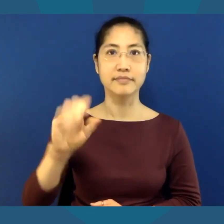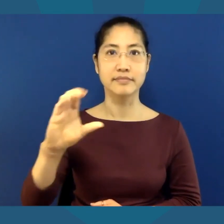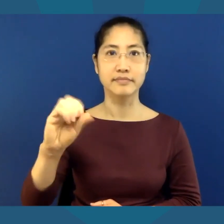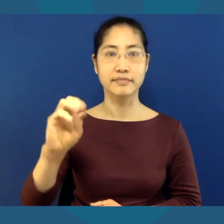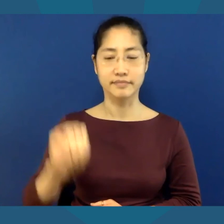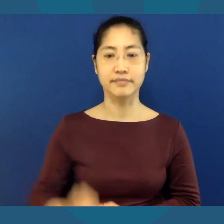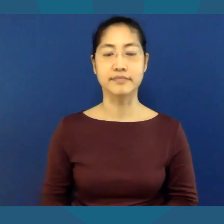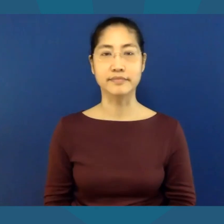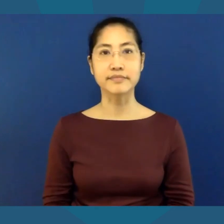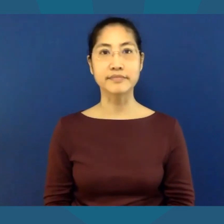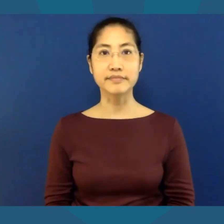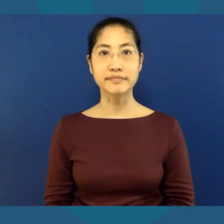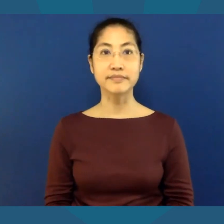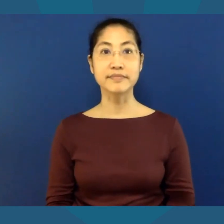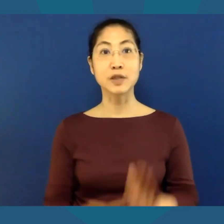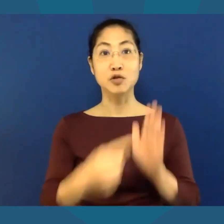az.godaddyscites.com.